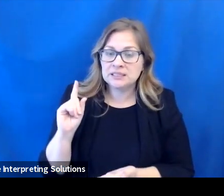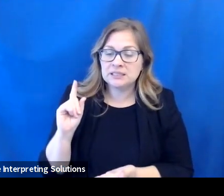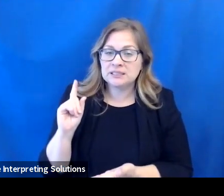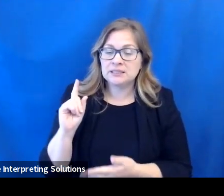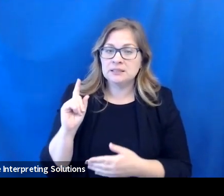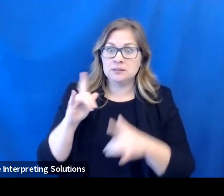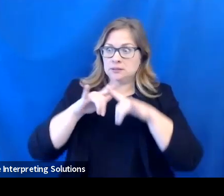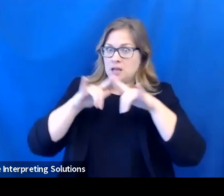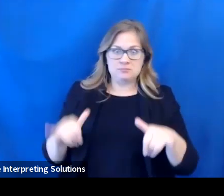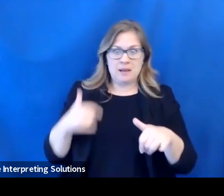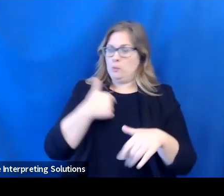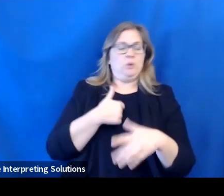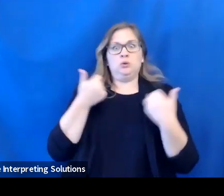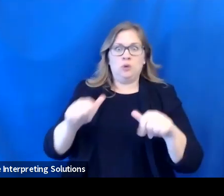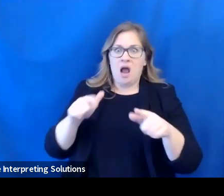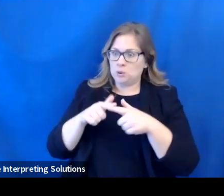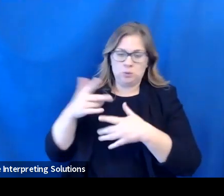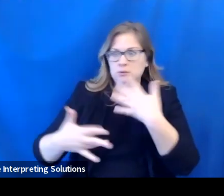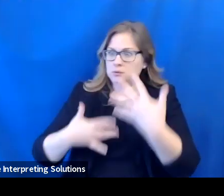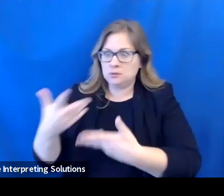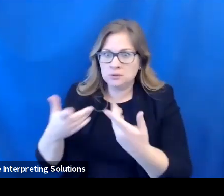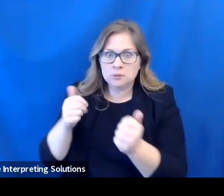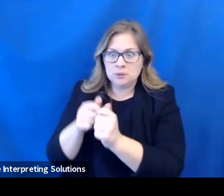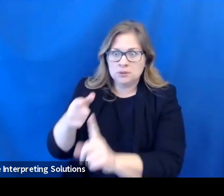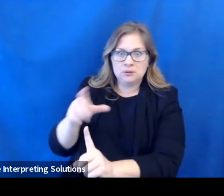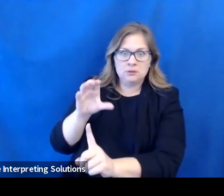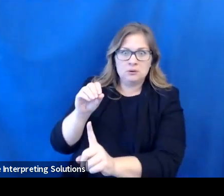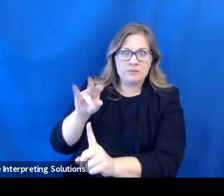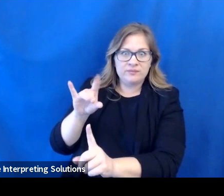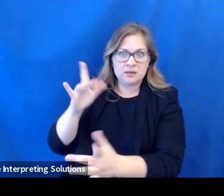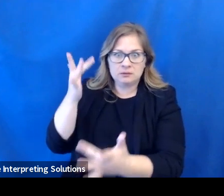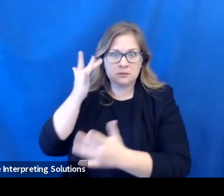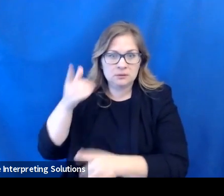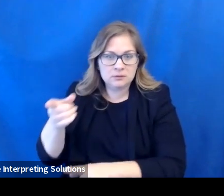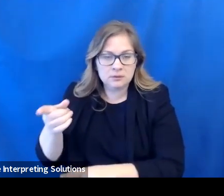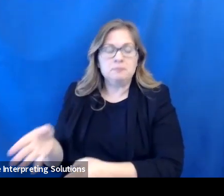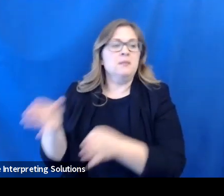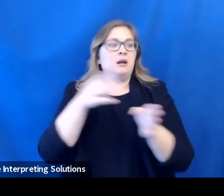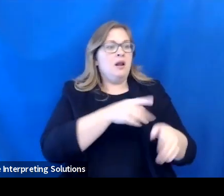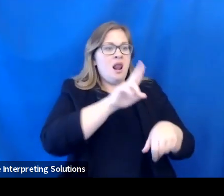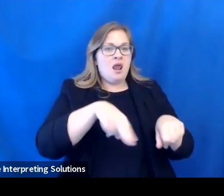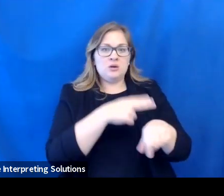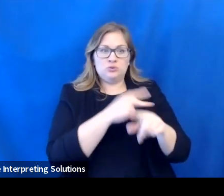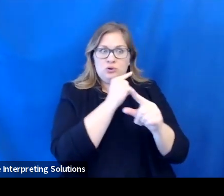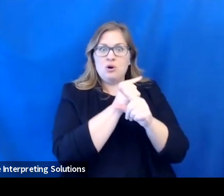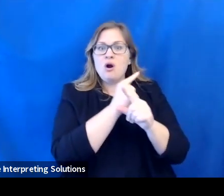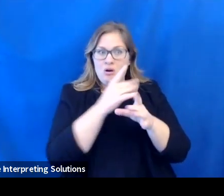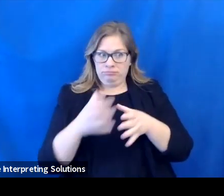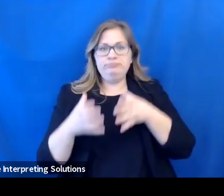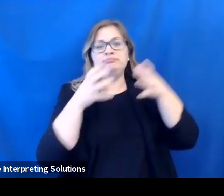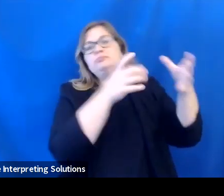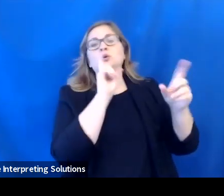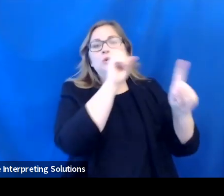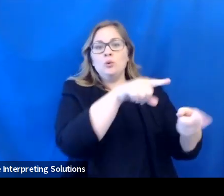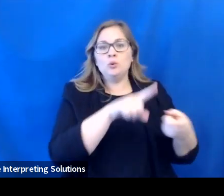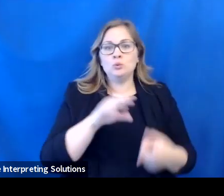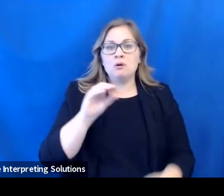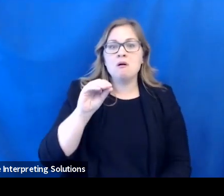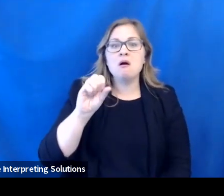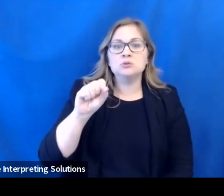earlier. The National Guard will put some soldiers on duty to help the city of Oslo patrol their levees and their other